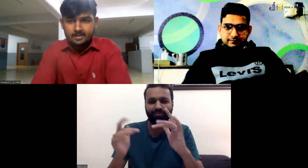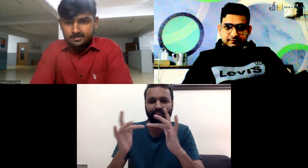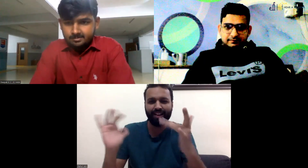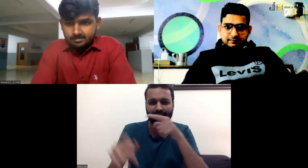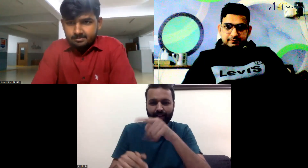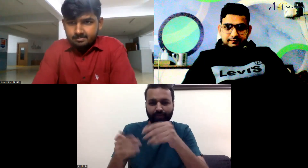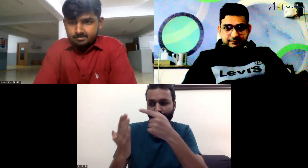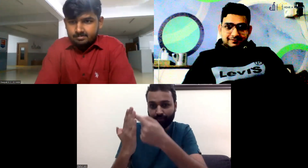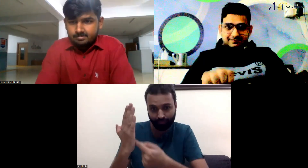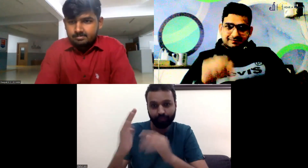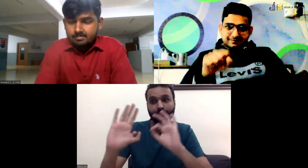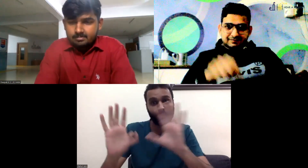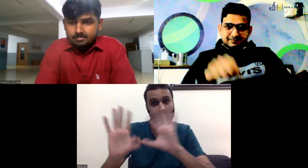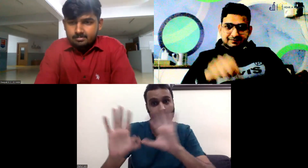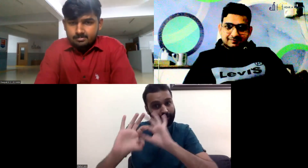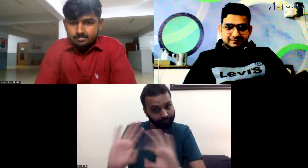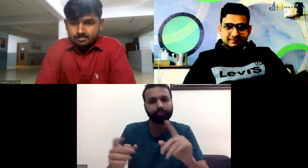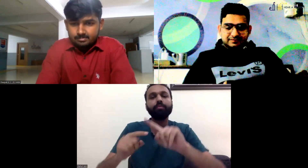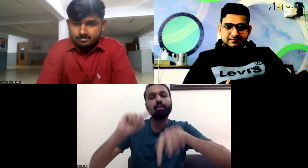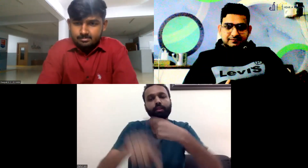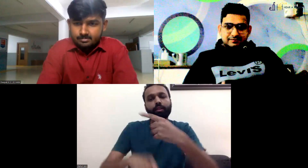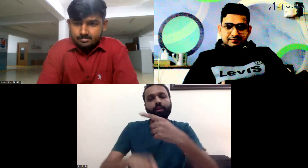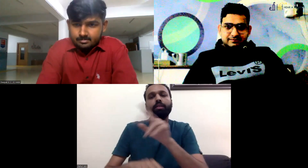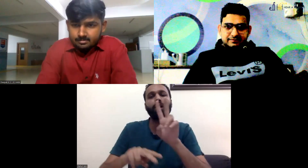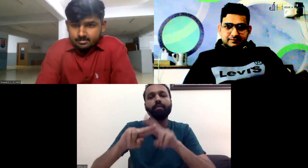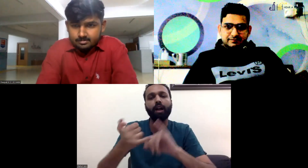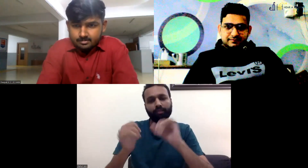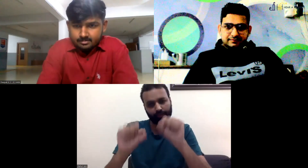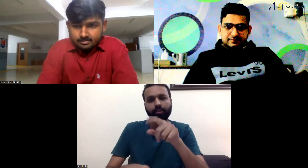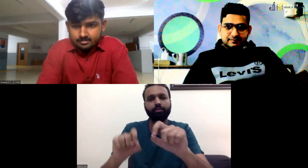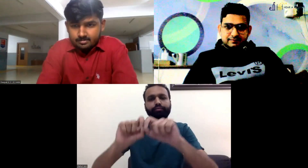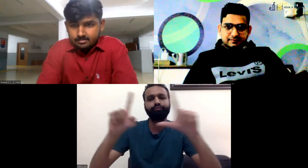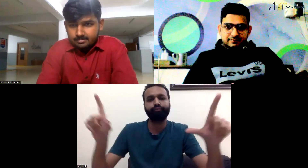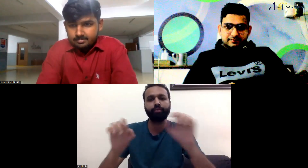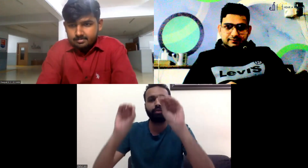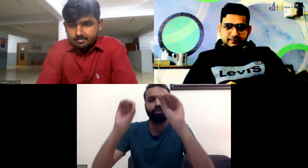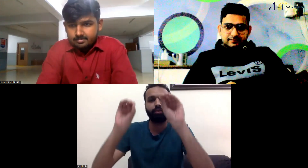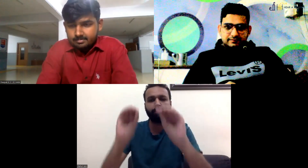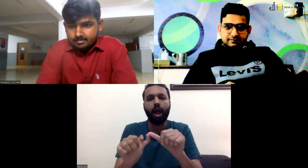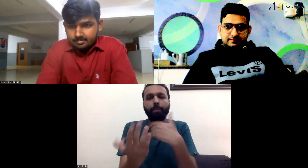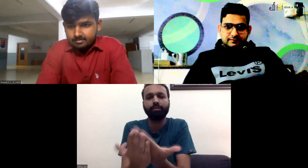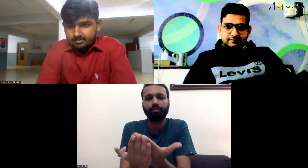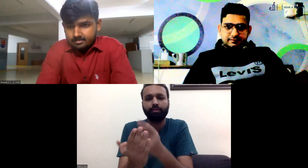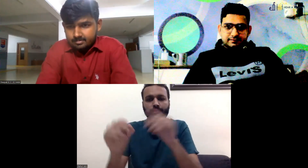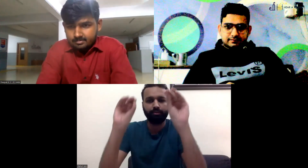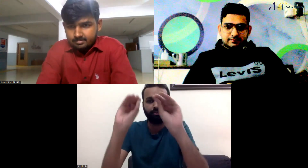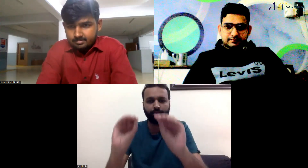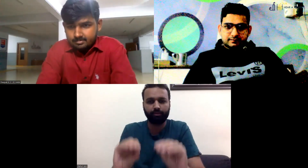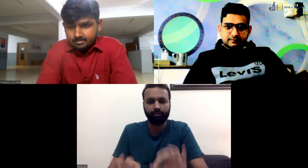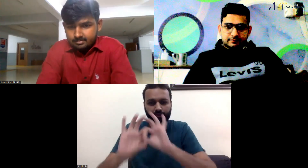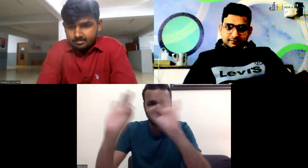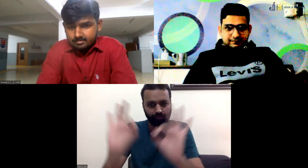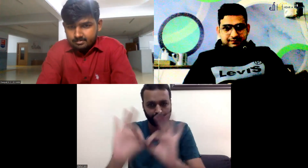the different nations. Once you click on the place you want to go, you'll be guided, let you know about the different documents. And